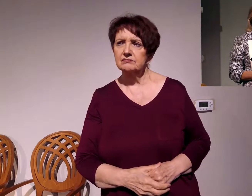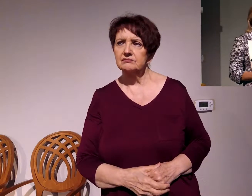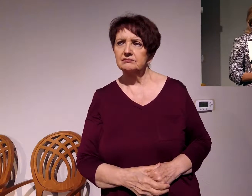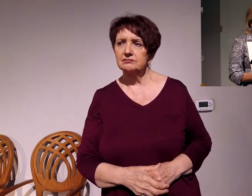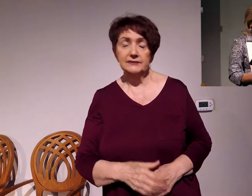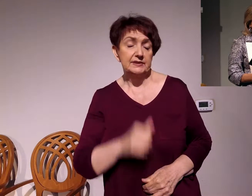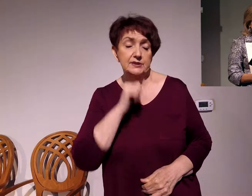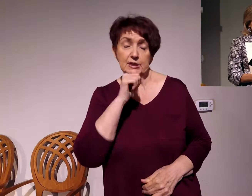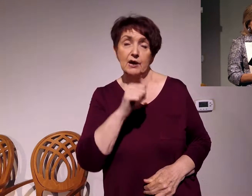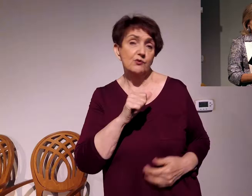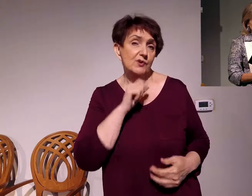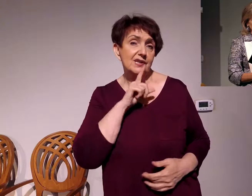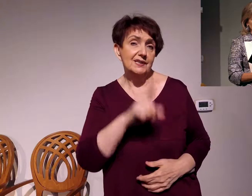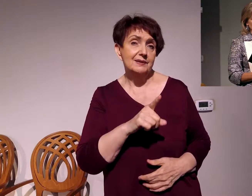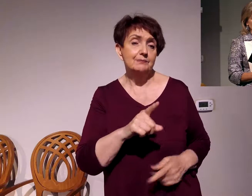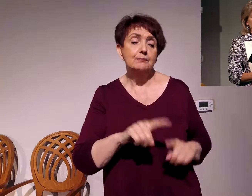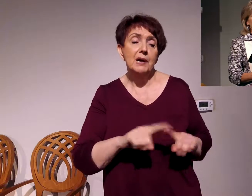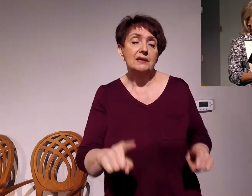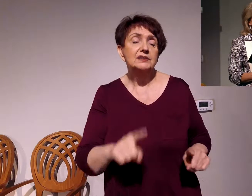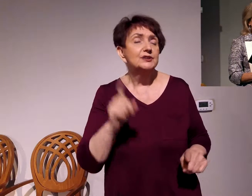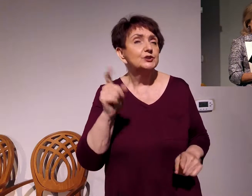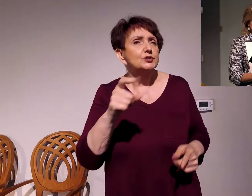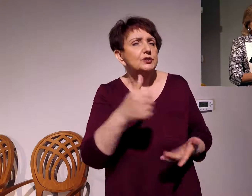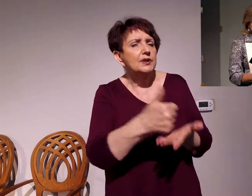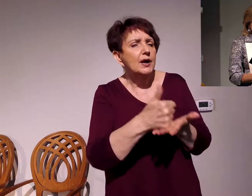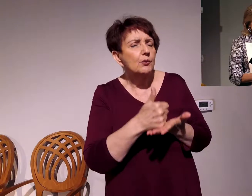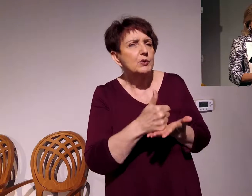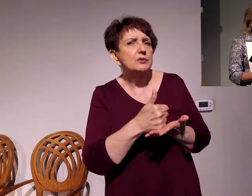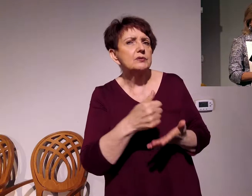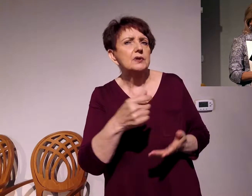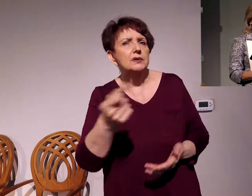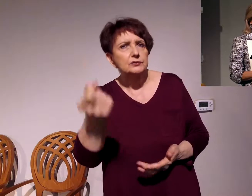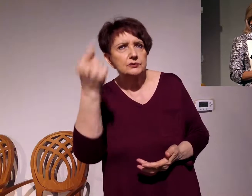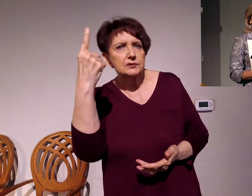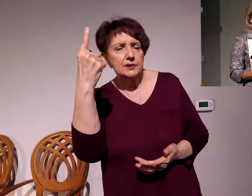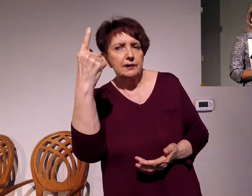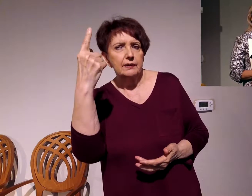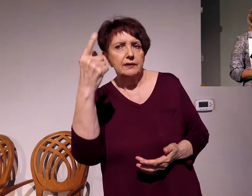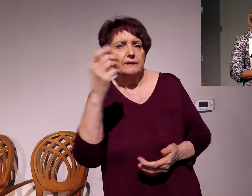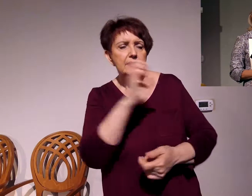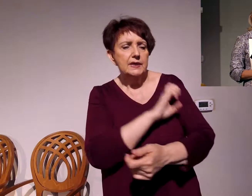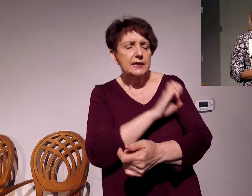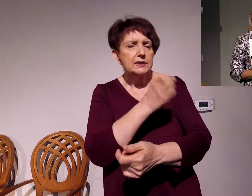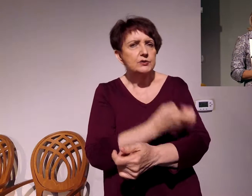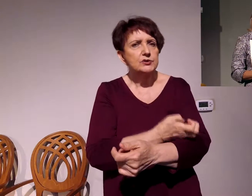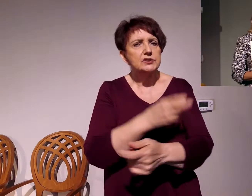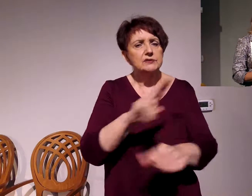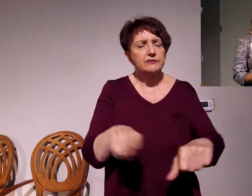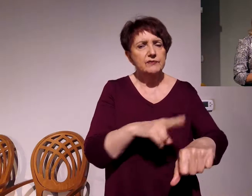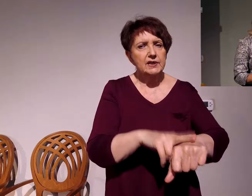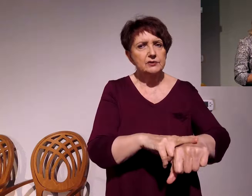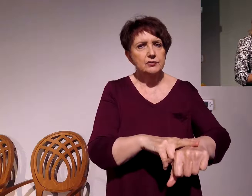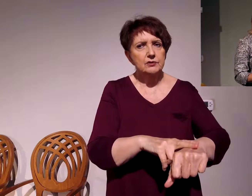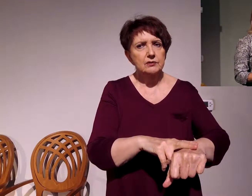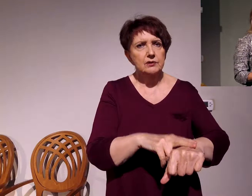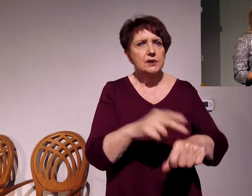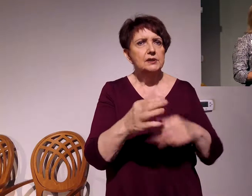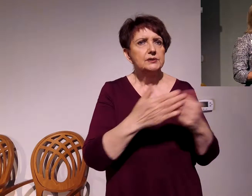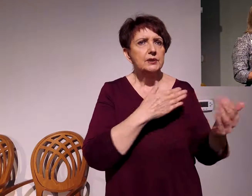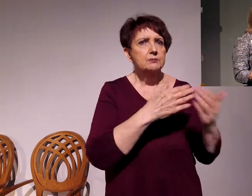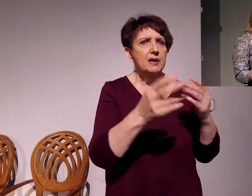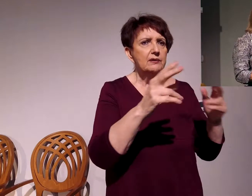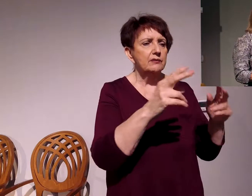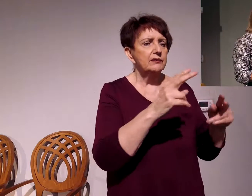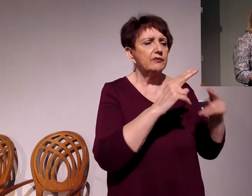particular, except that it should help us to understand that the energies of nature, whether